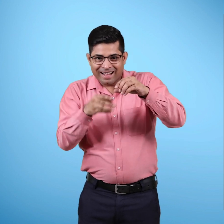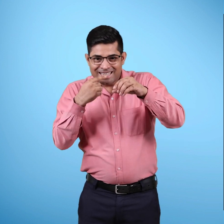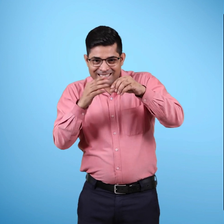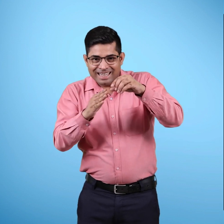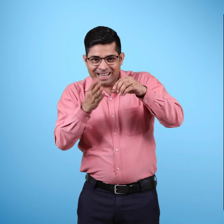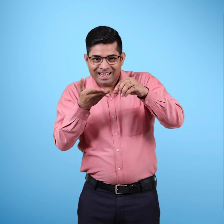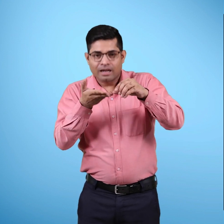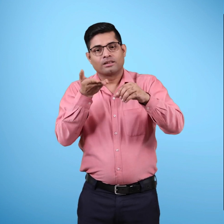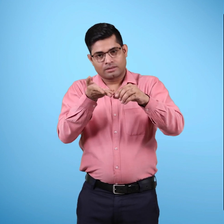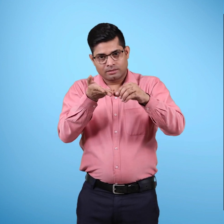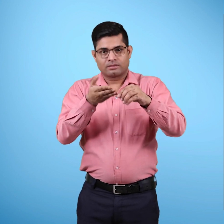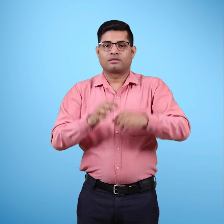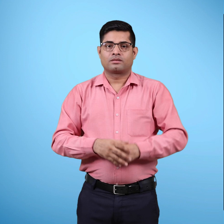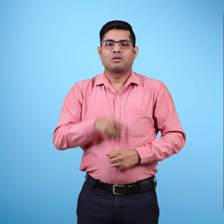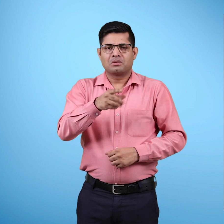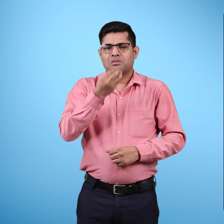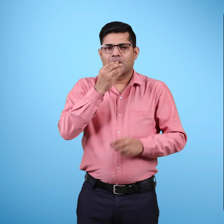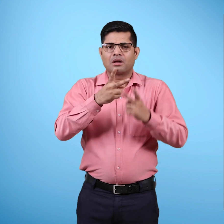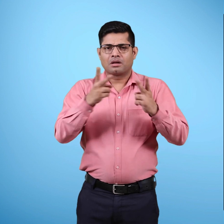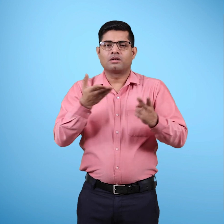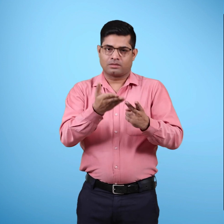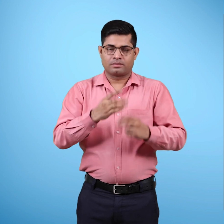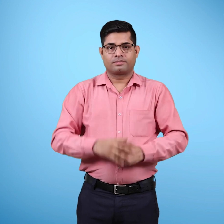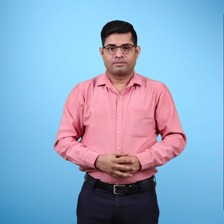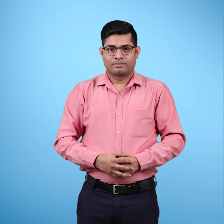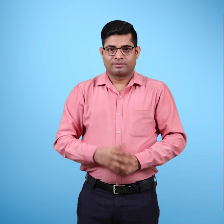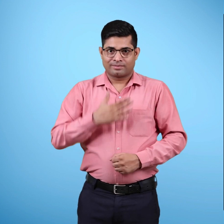We also eat many other parts of a plant where food is stored.